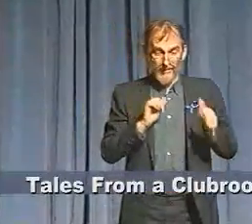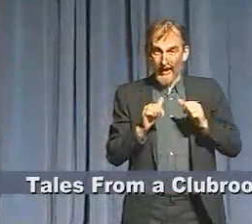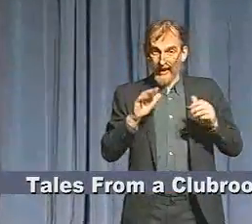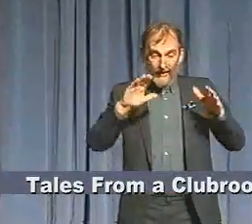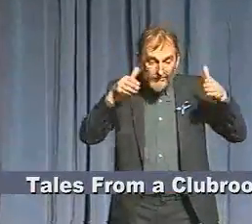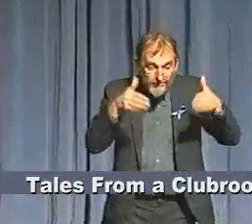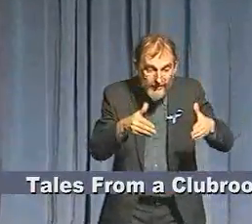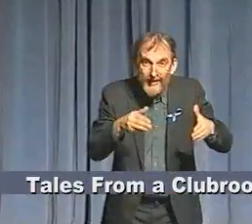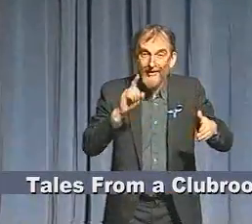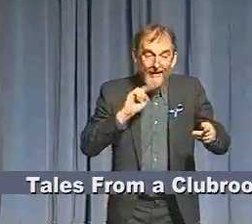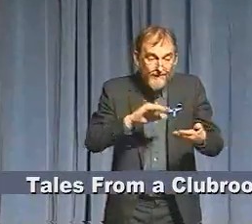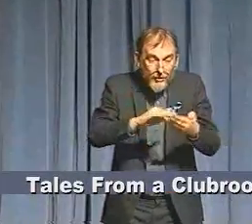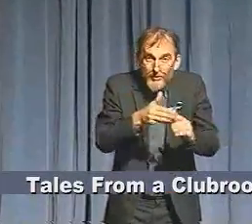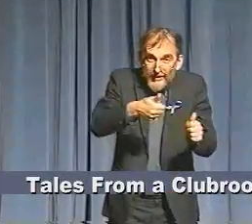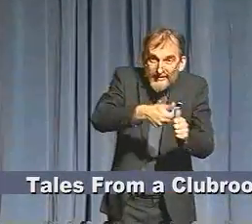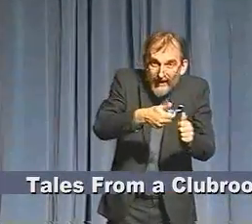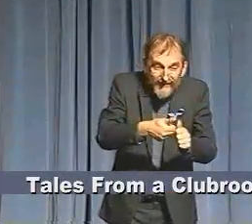Okay, deaf theater.